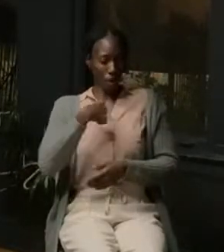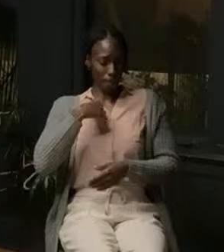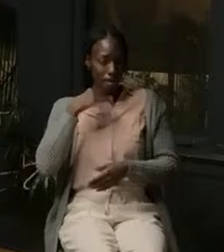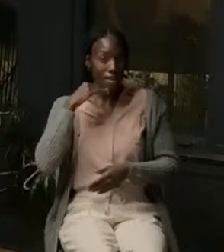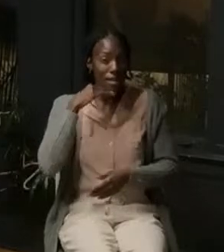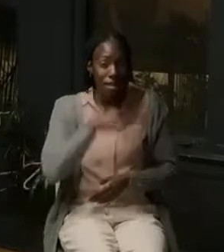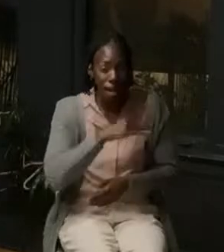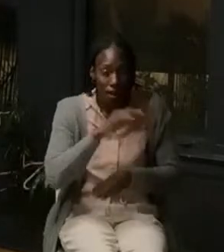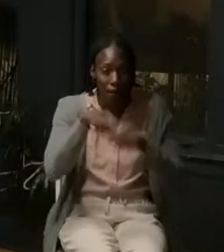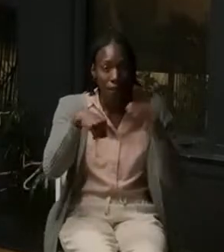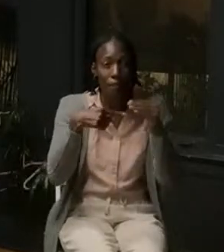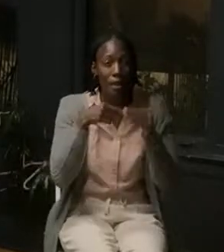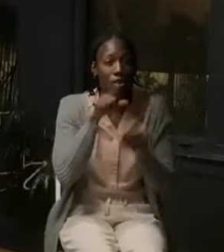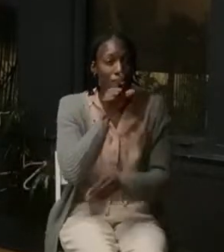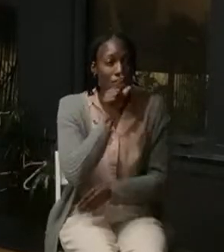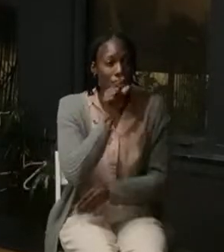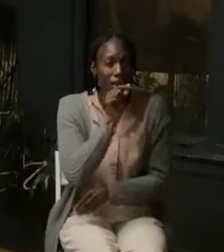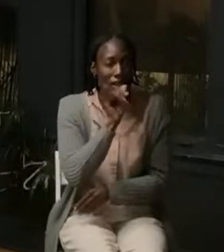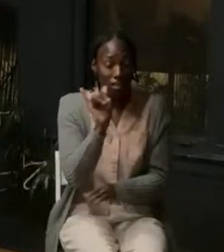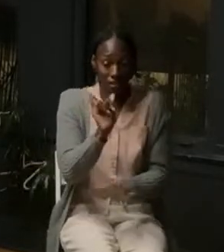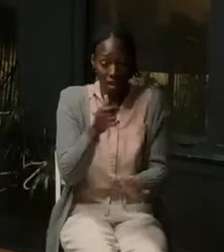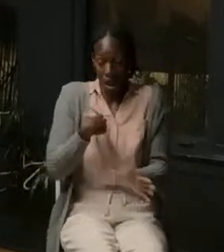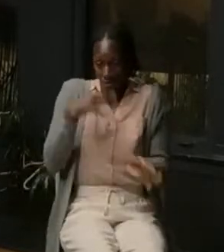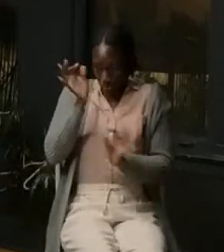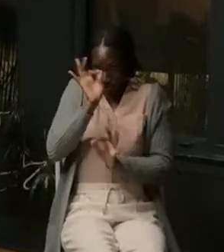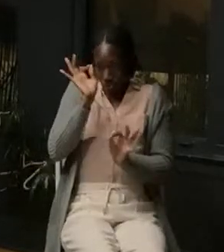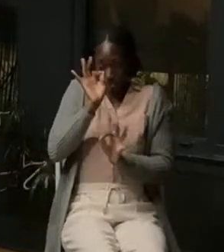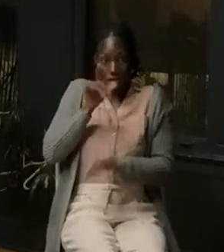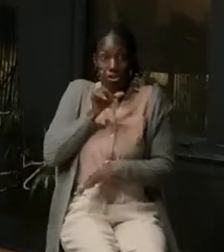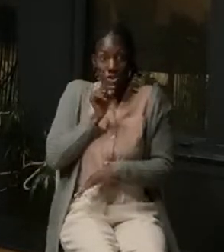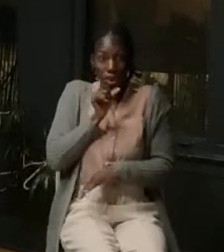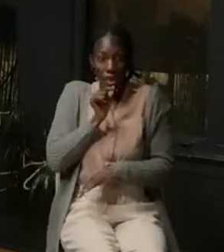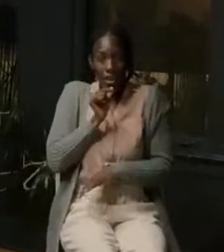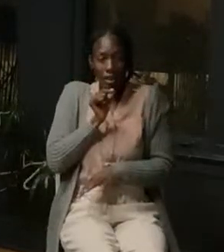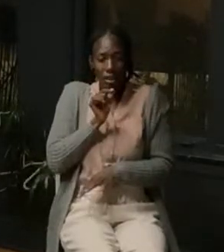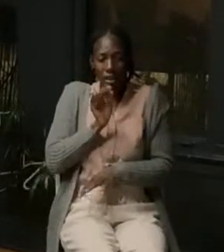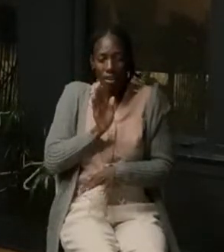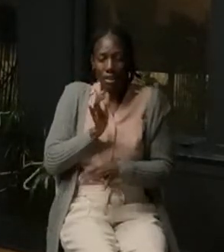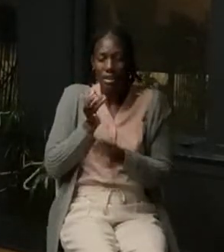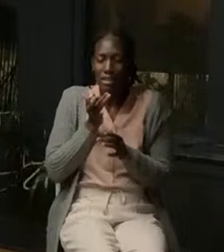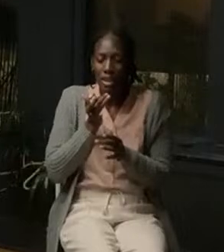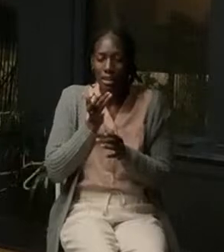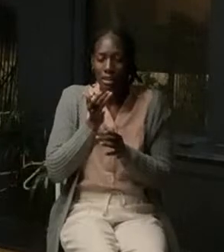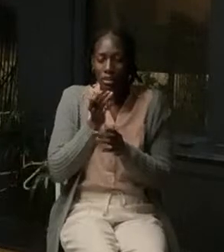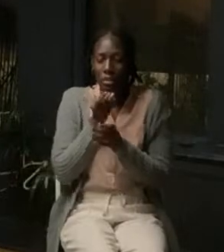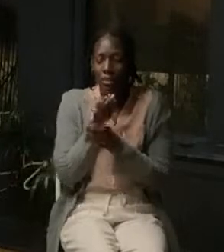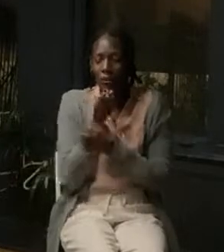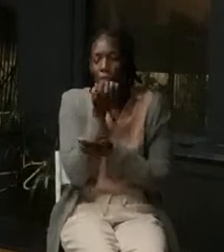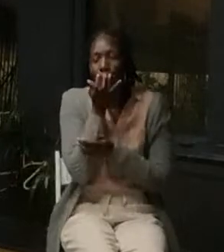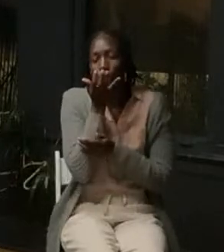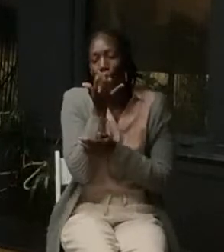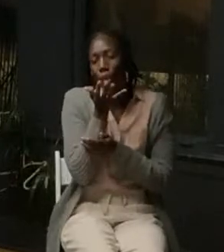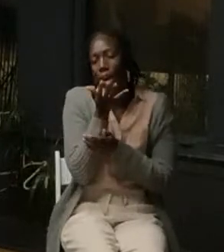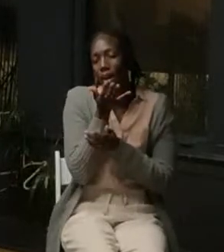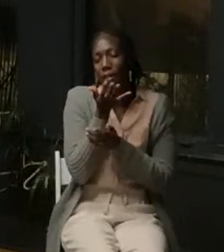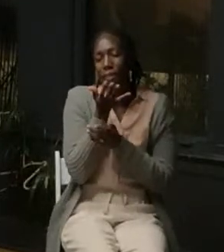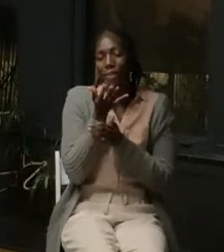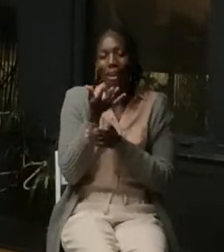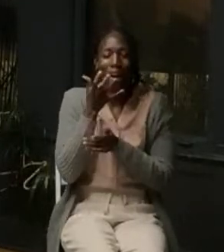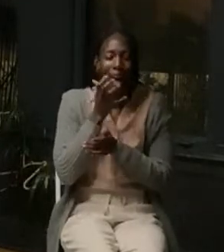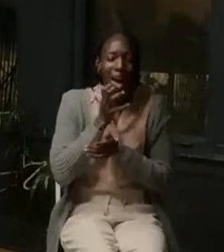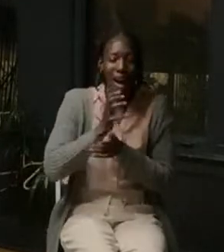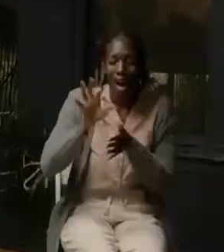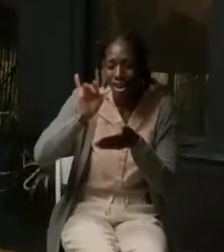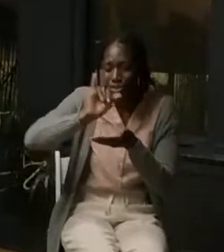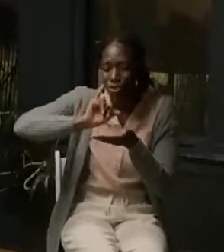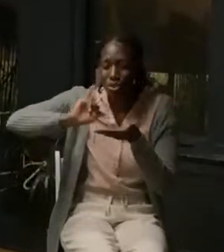chicken like I do not know it. Its taste, its warmth, its embrace of hot sauce